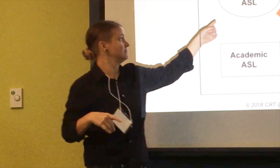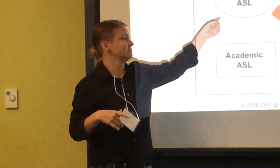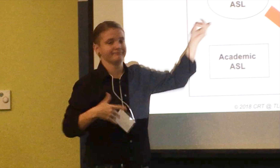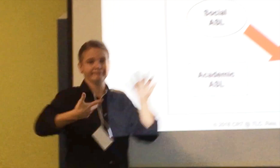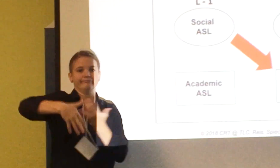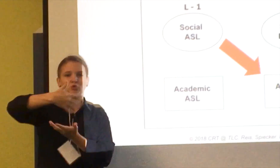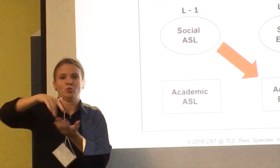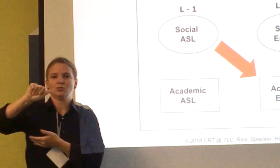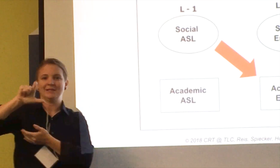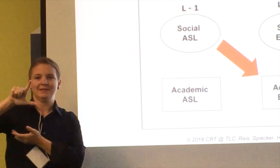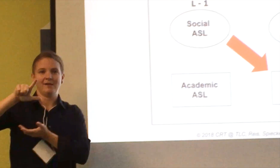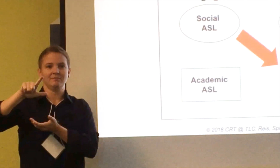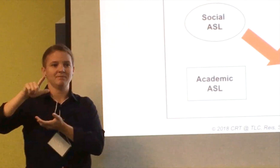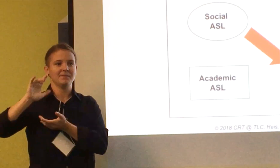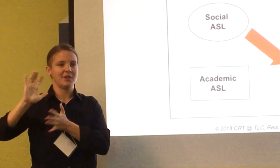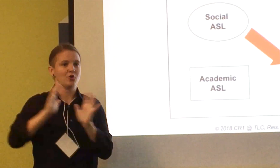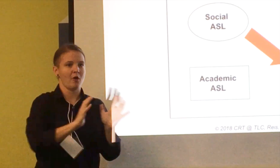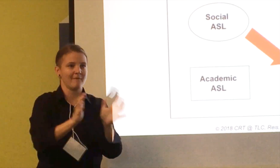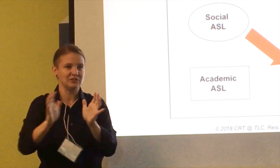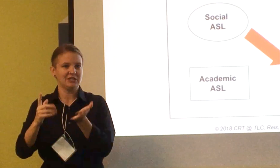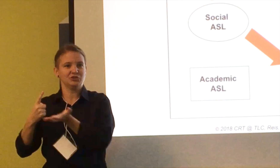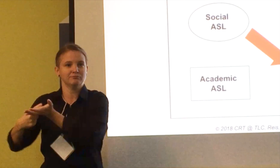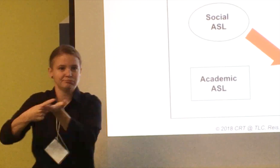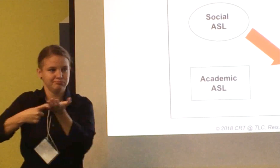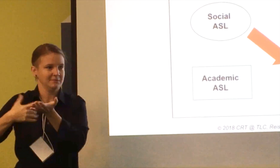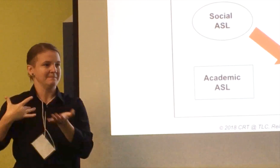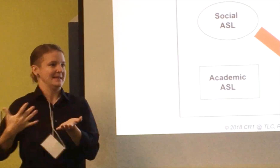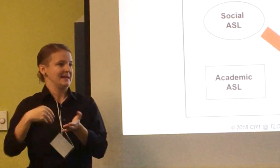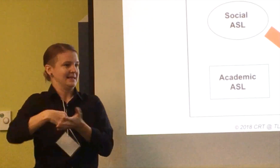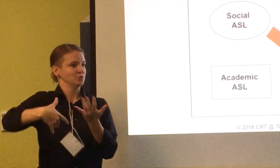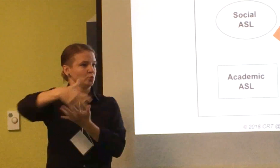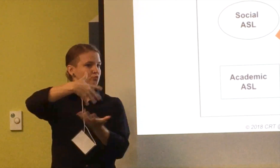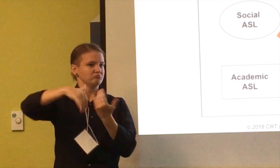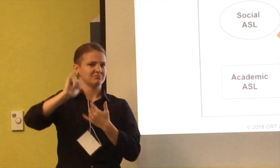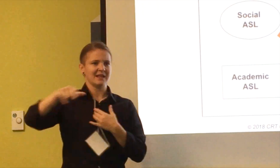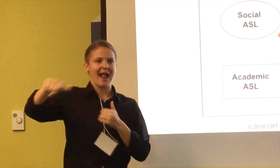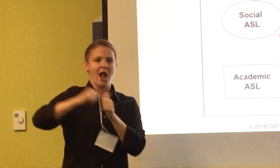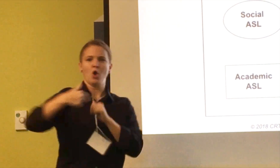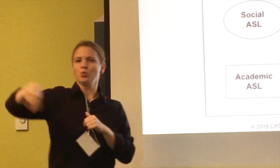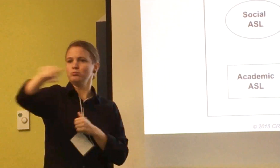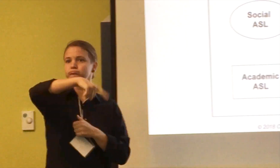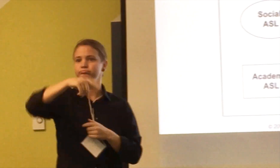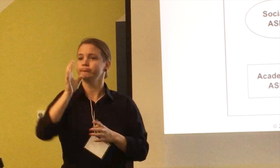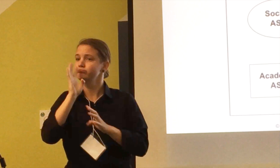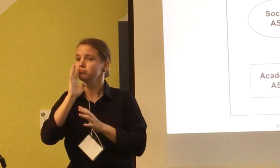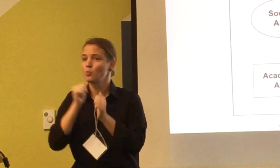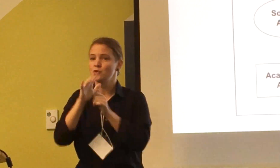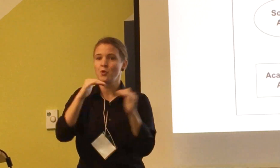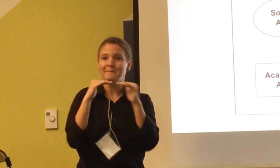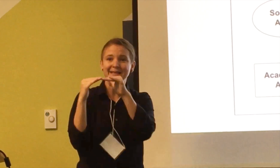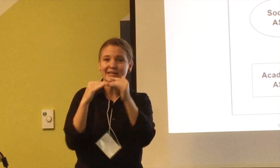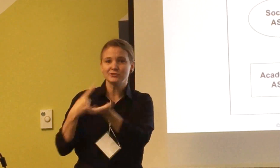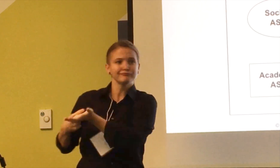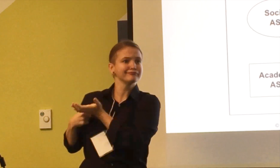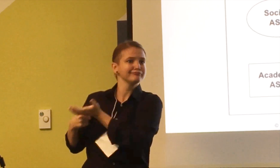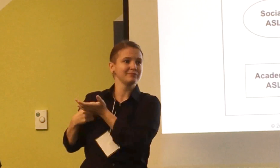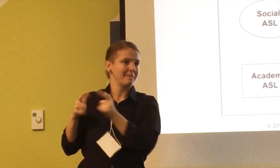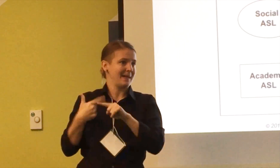deaf people who enter a school environment have either limited ASL or only social ASL skills.